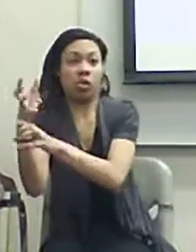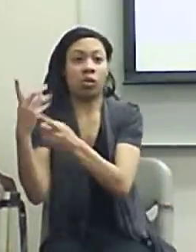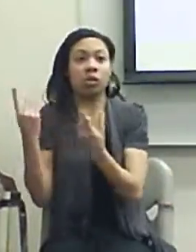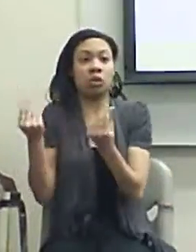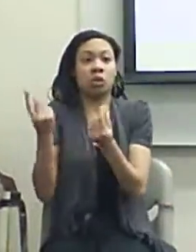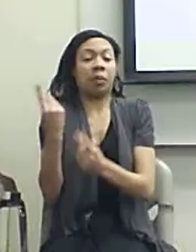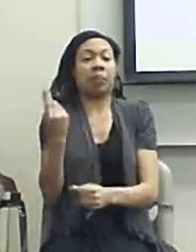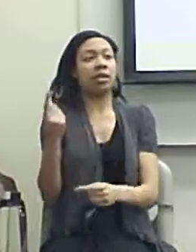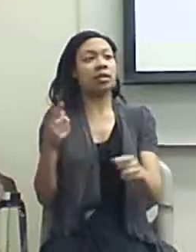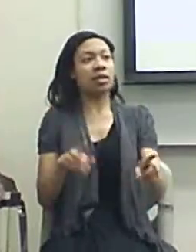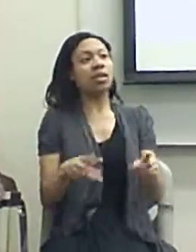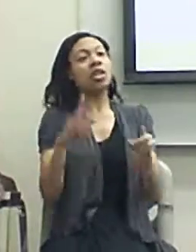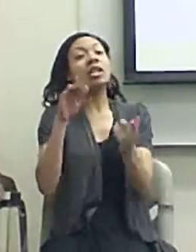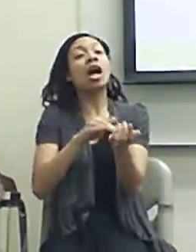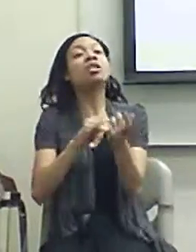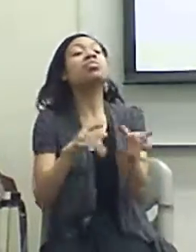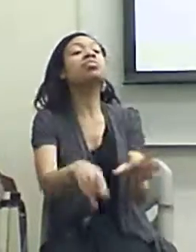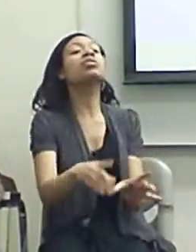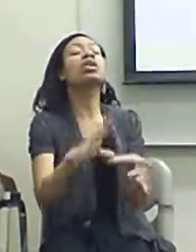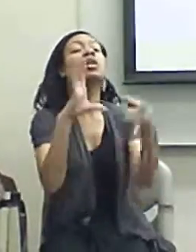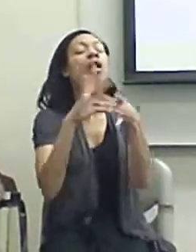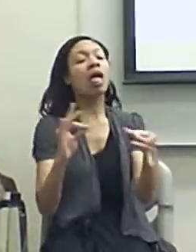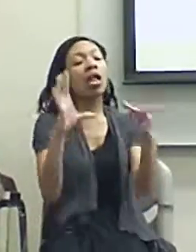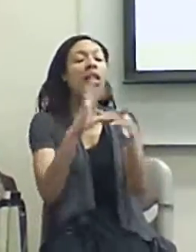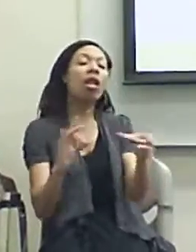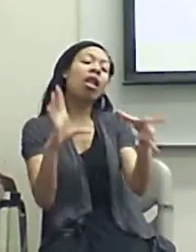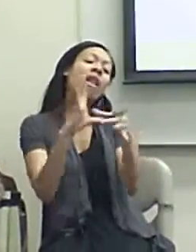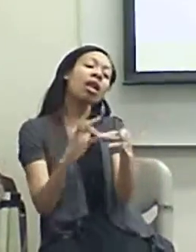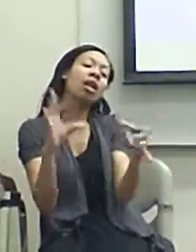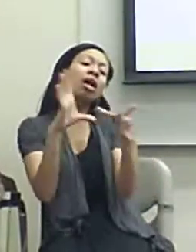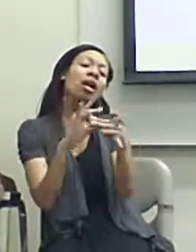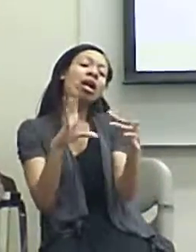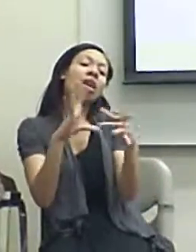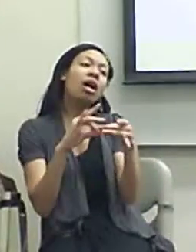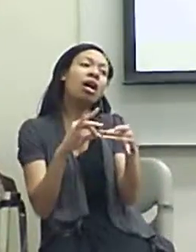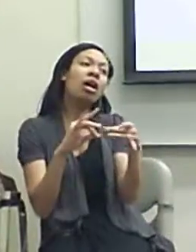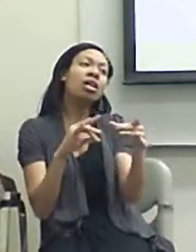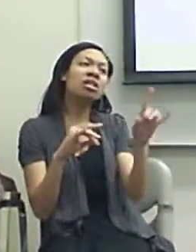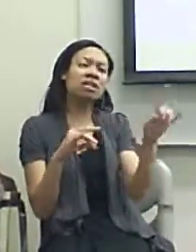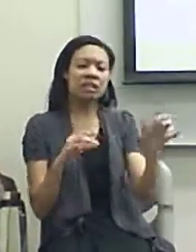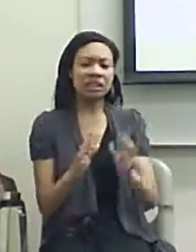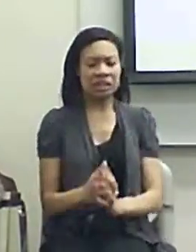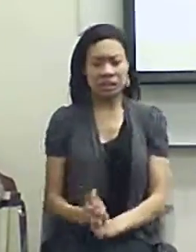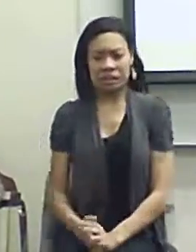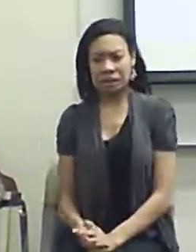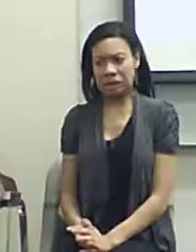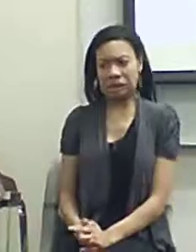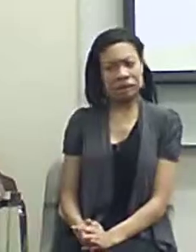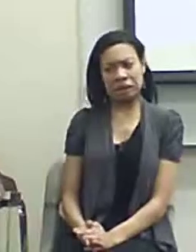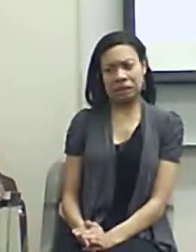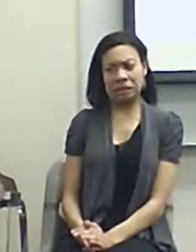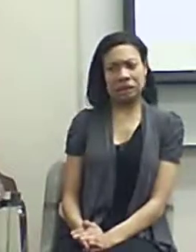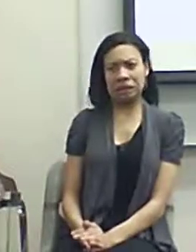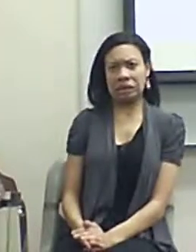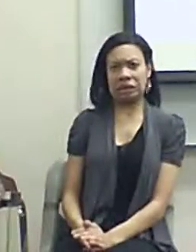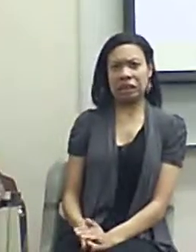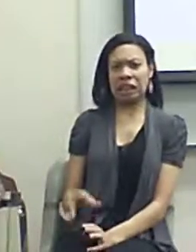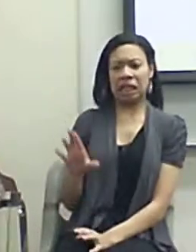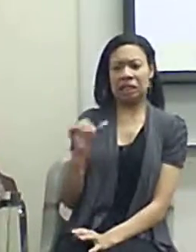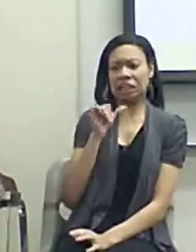right next to her and starts talking, and I'm like, that might not be the... She